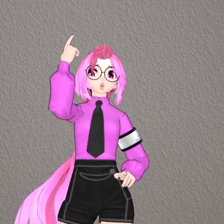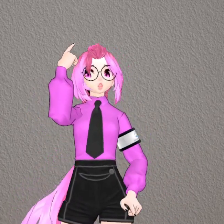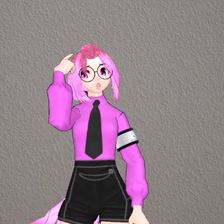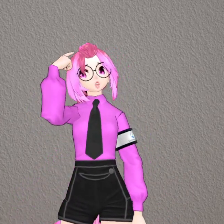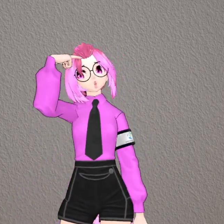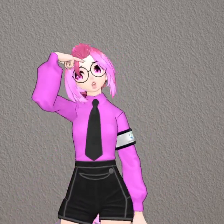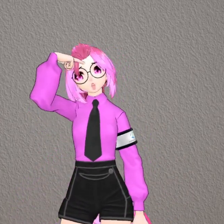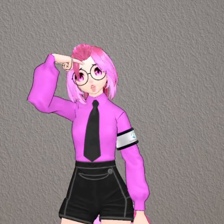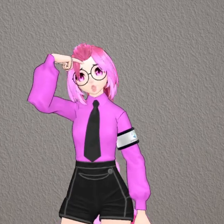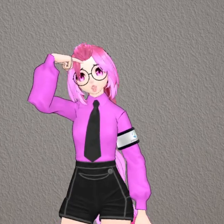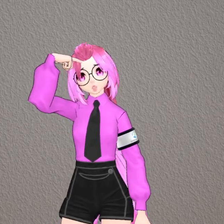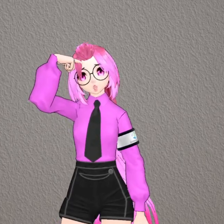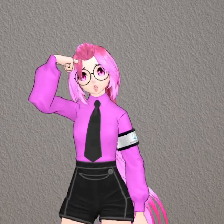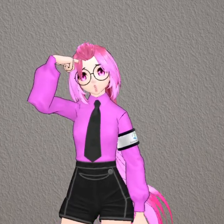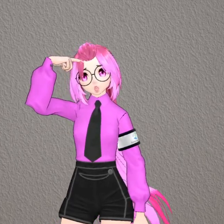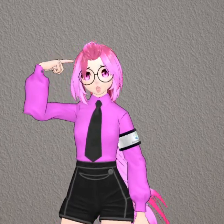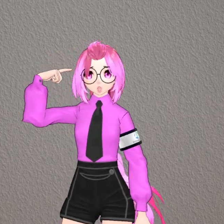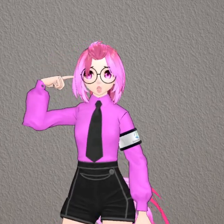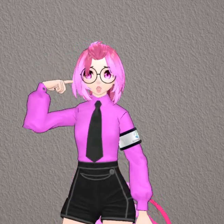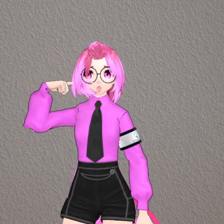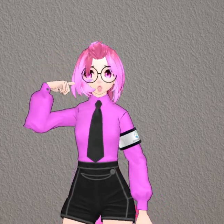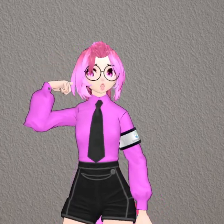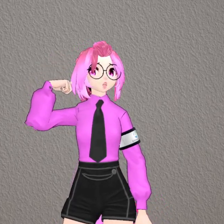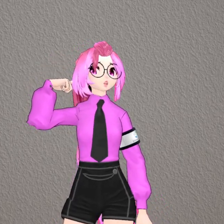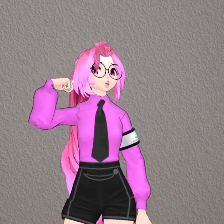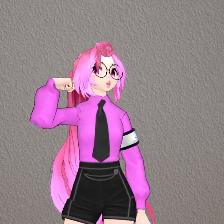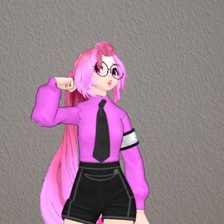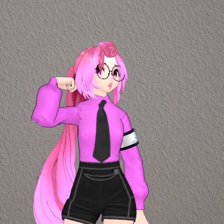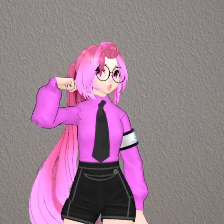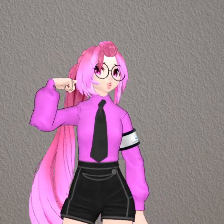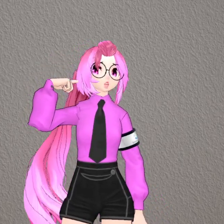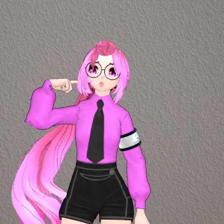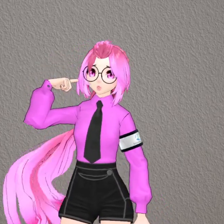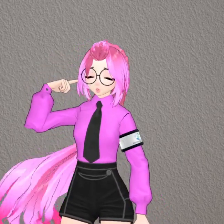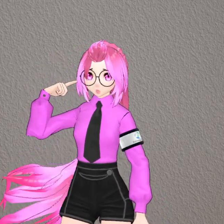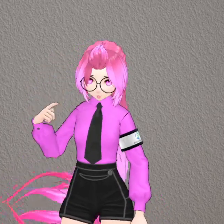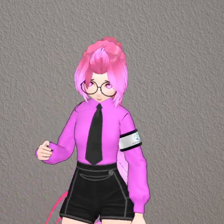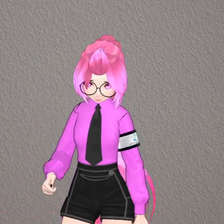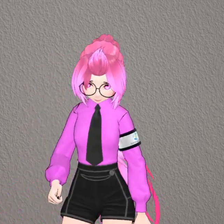upwards and more towards the temple, while crazy is more towards like the ear area.